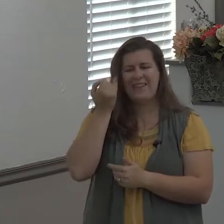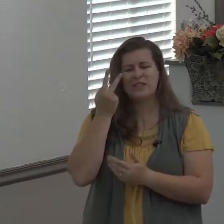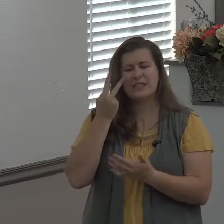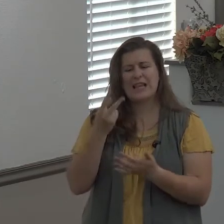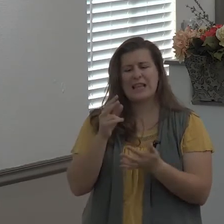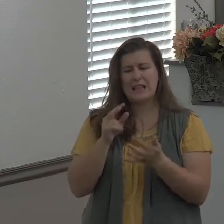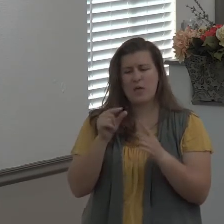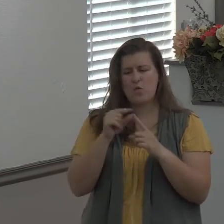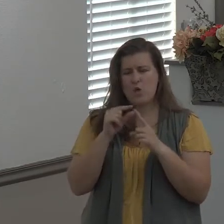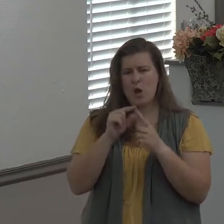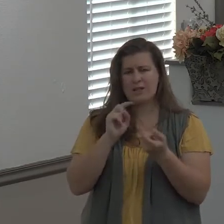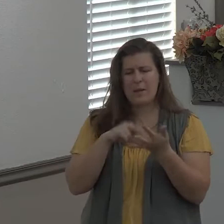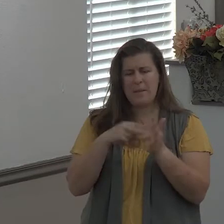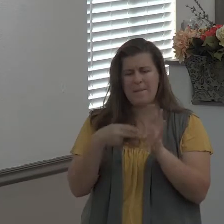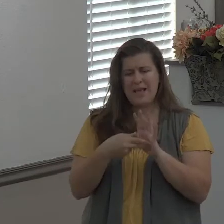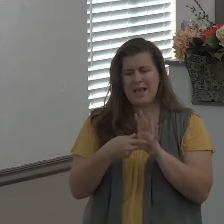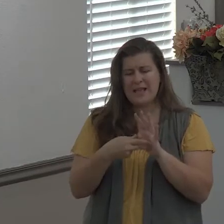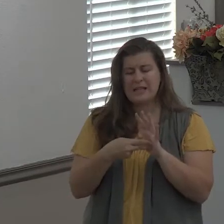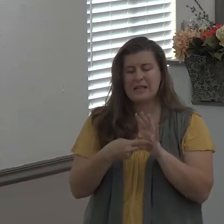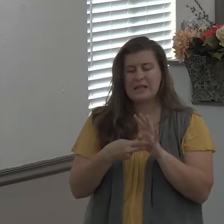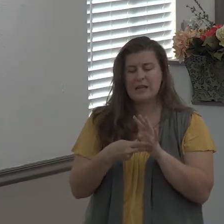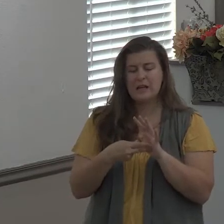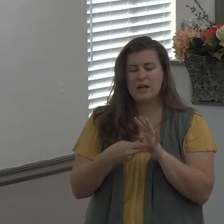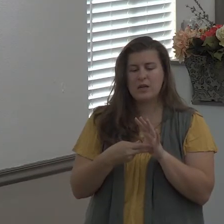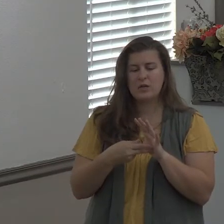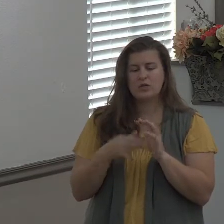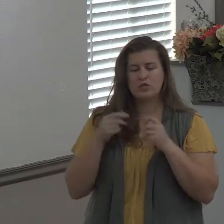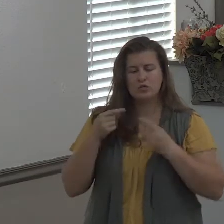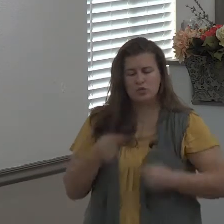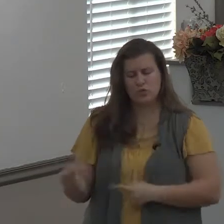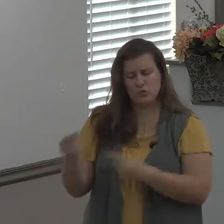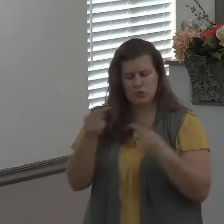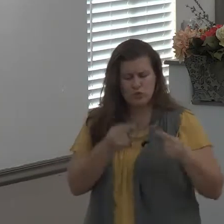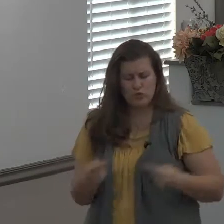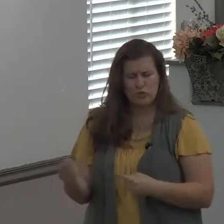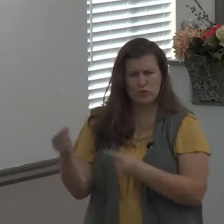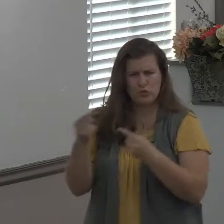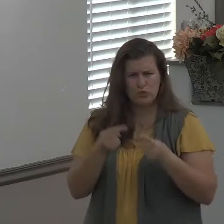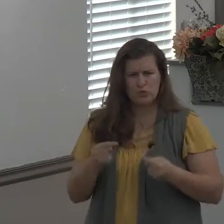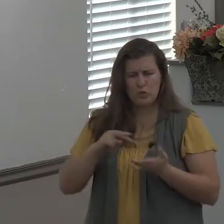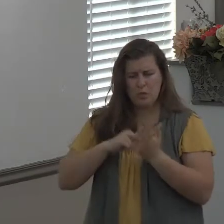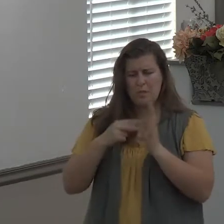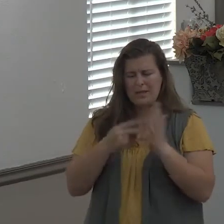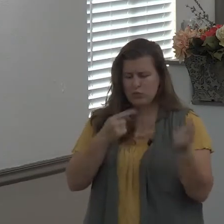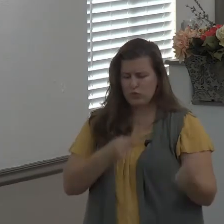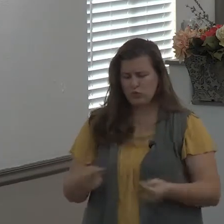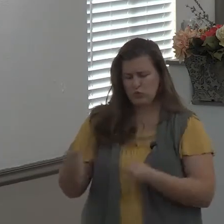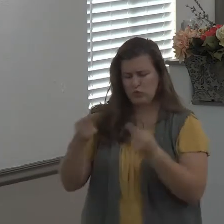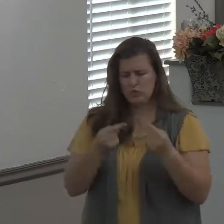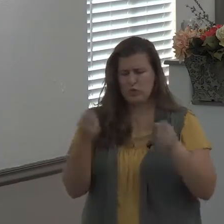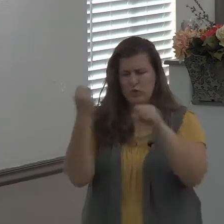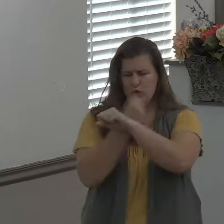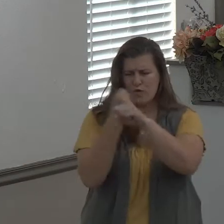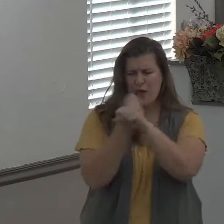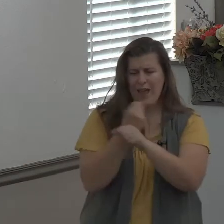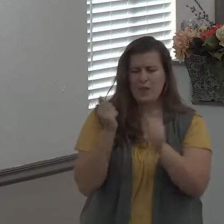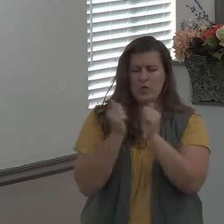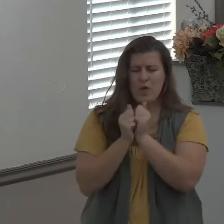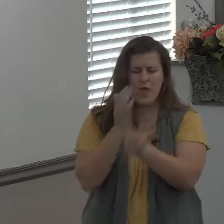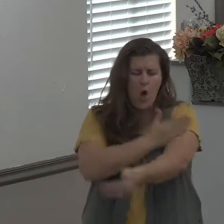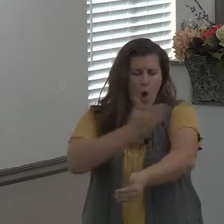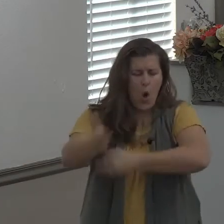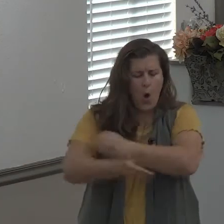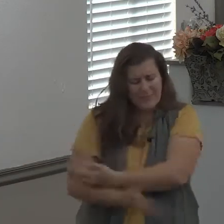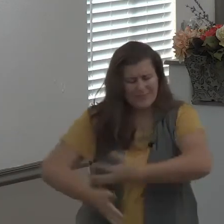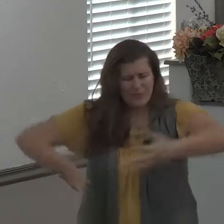the real battle is. If you were to look up a definition of the word wrestle in a dictionary, you would find that it means to strive or